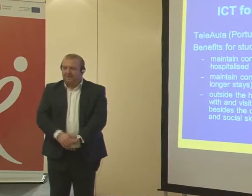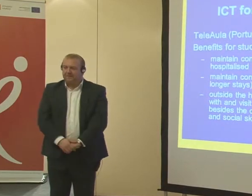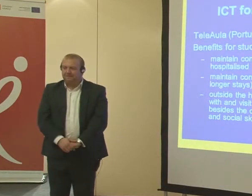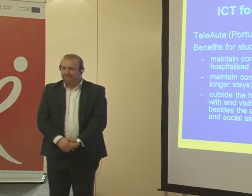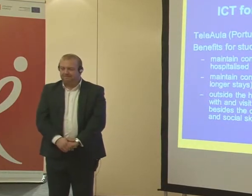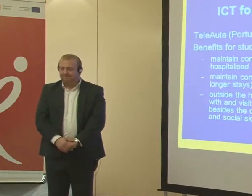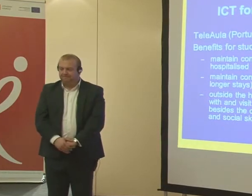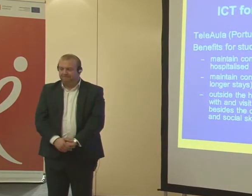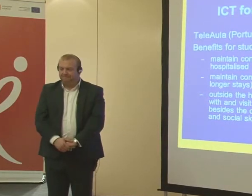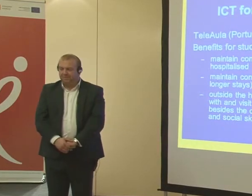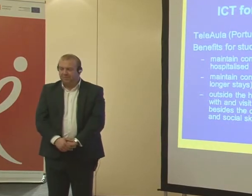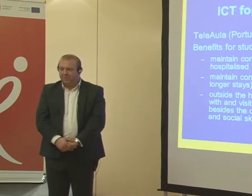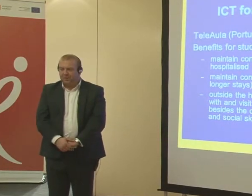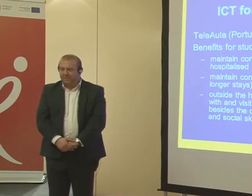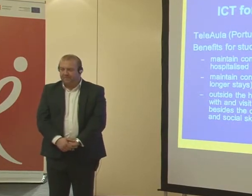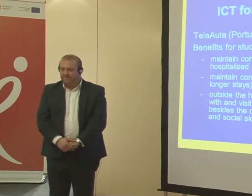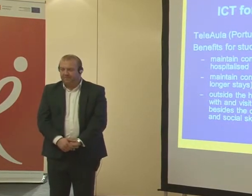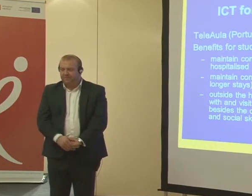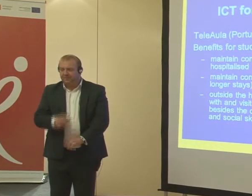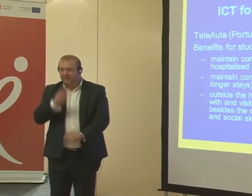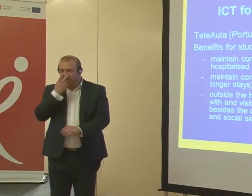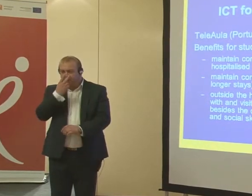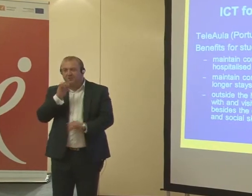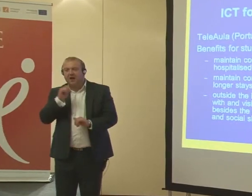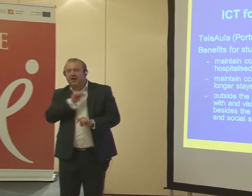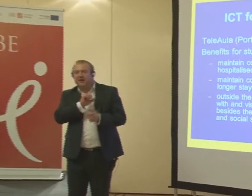So classroom, in a moment we'll see young man Laurie